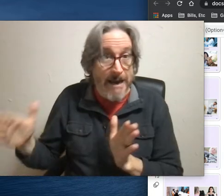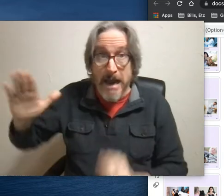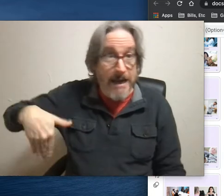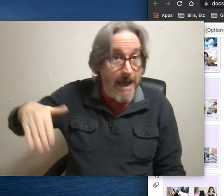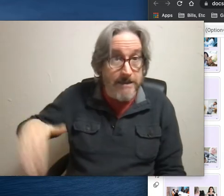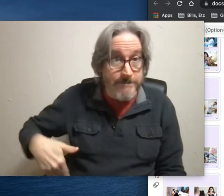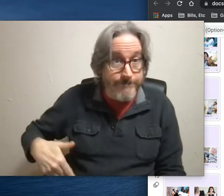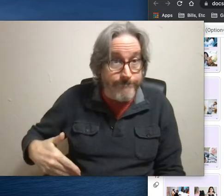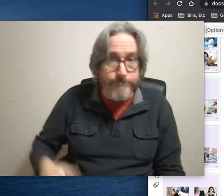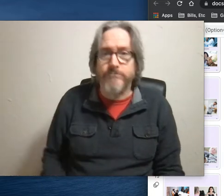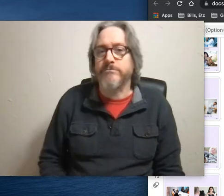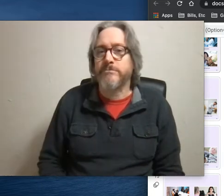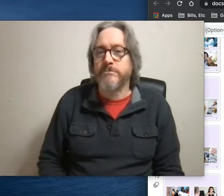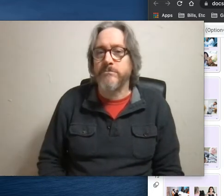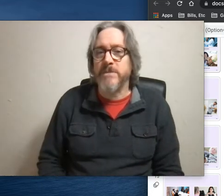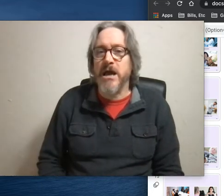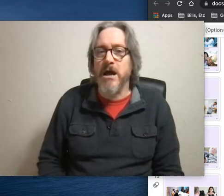Plan, not yet.